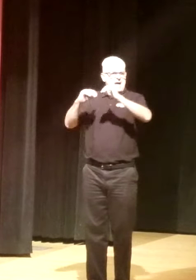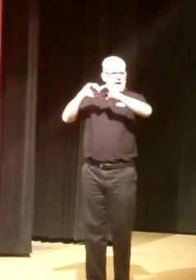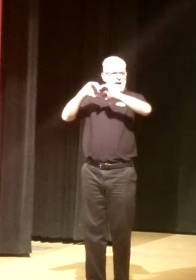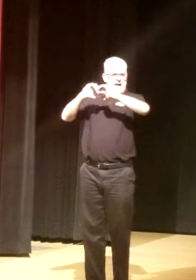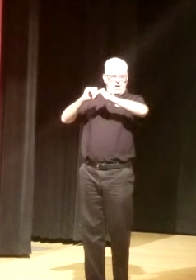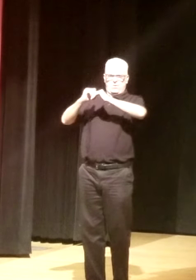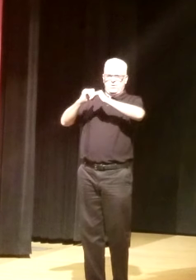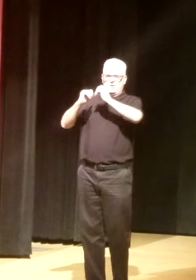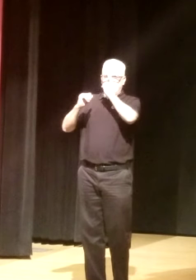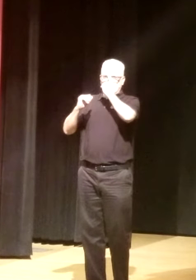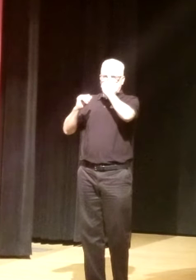So,